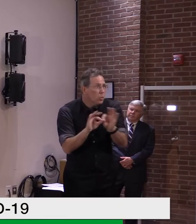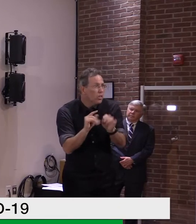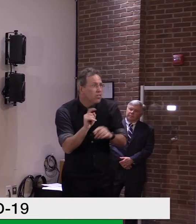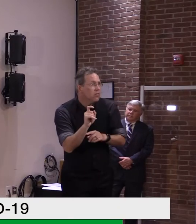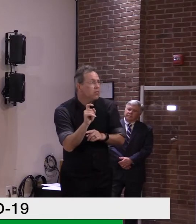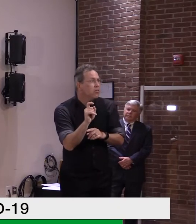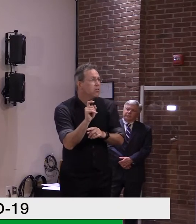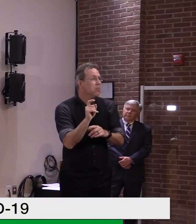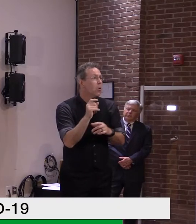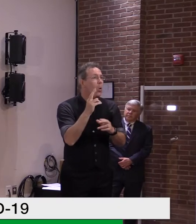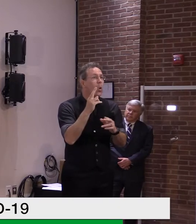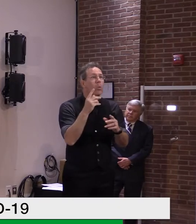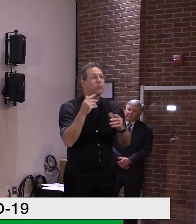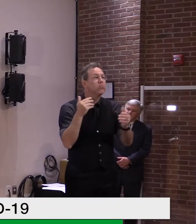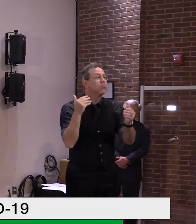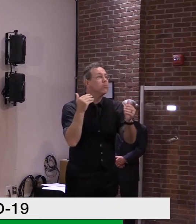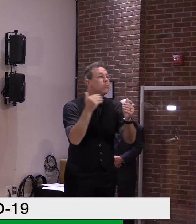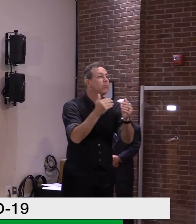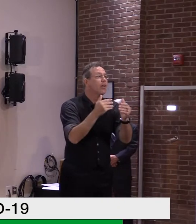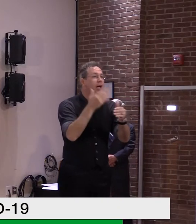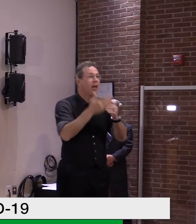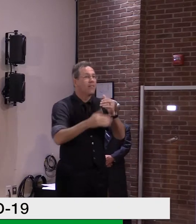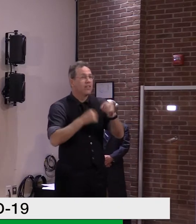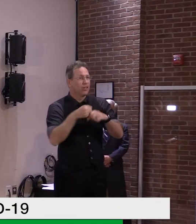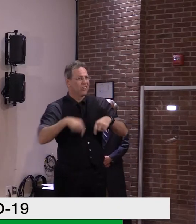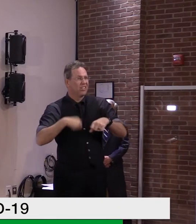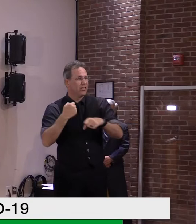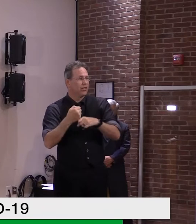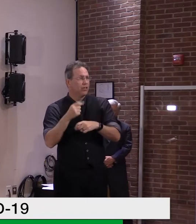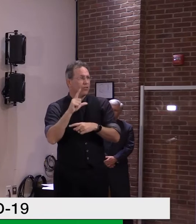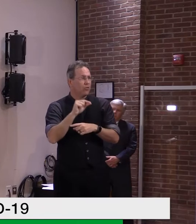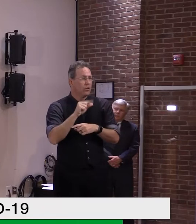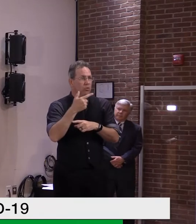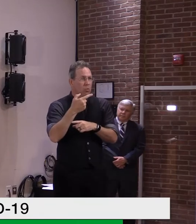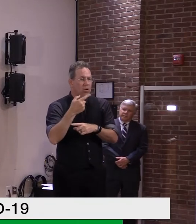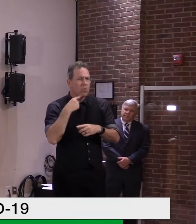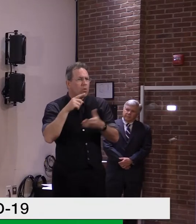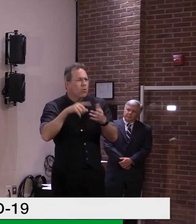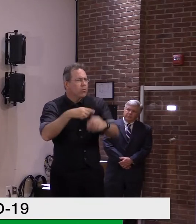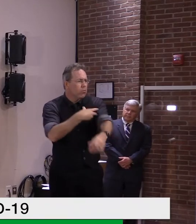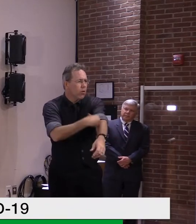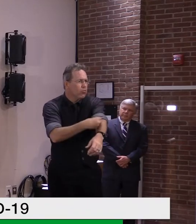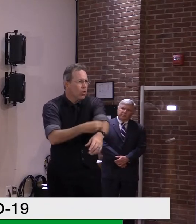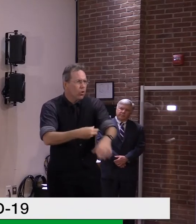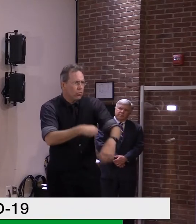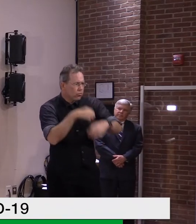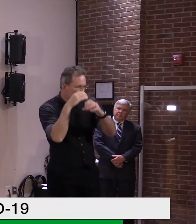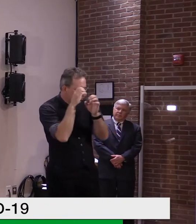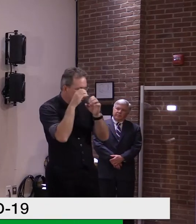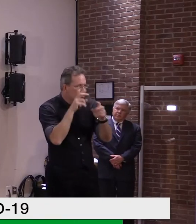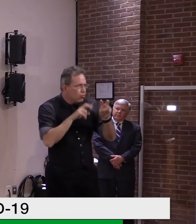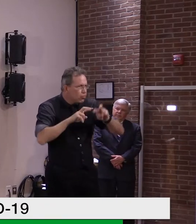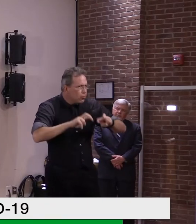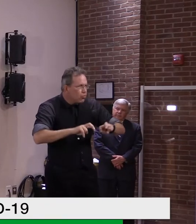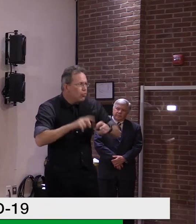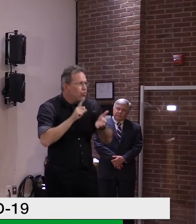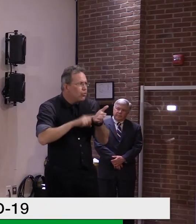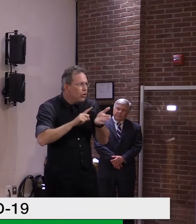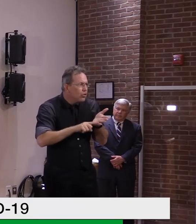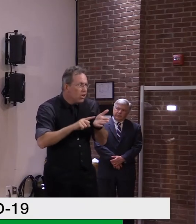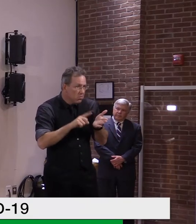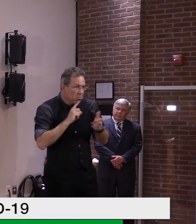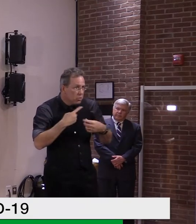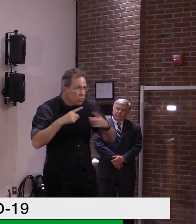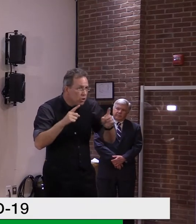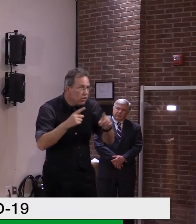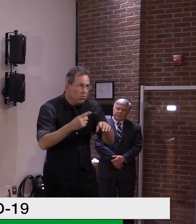sooner, there'll be some blood testing that can be done to really quantitate for them their level of protection, so